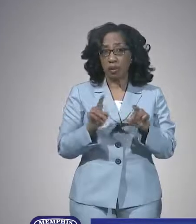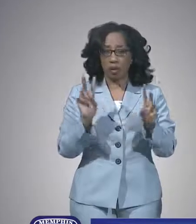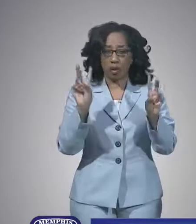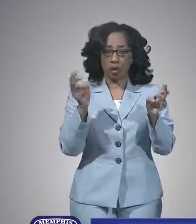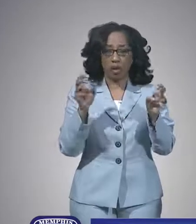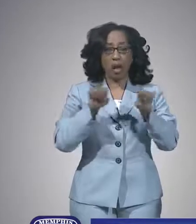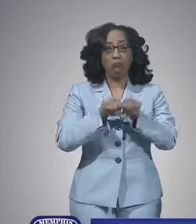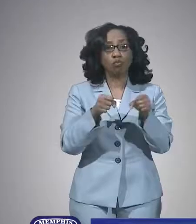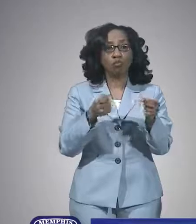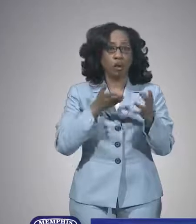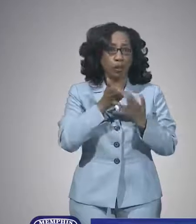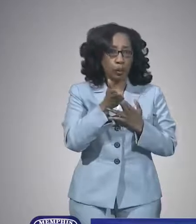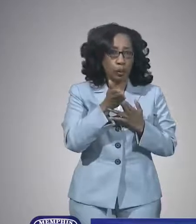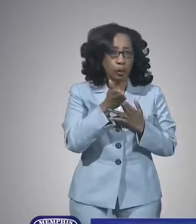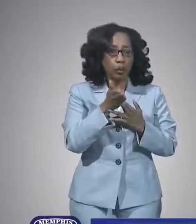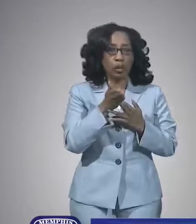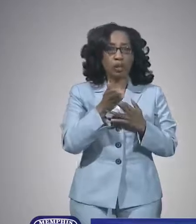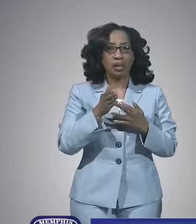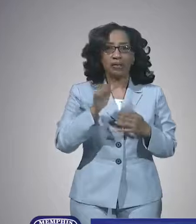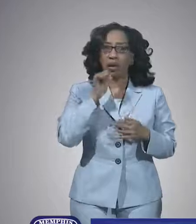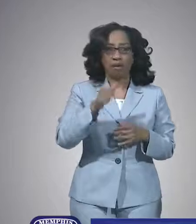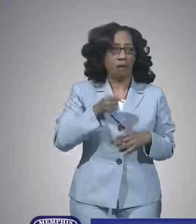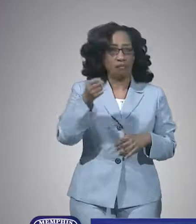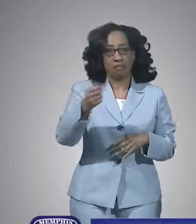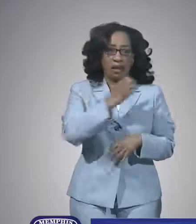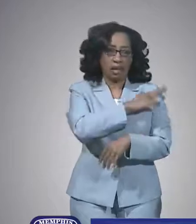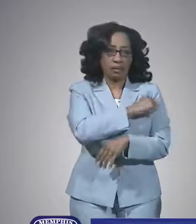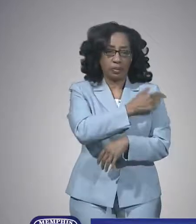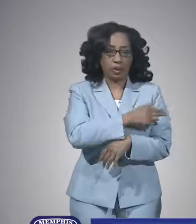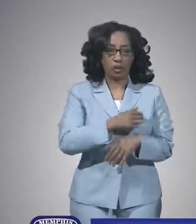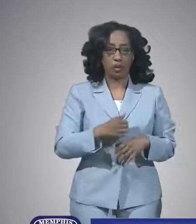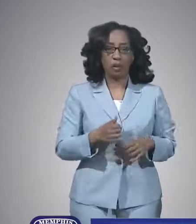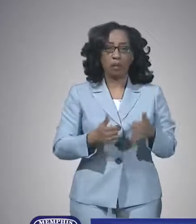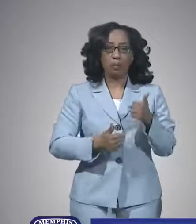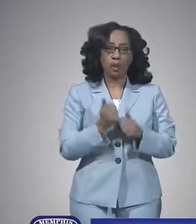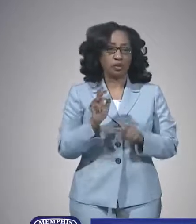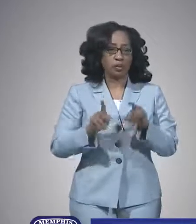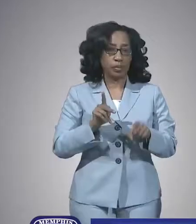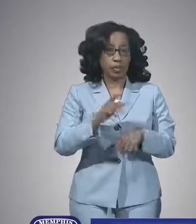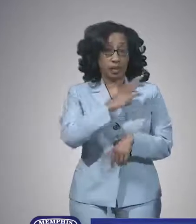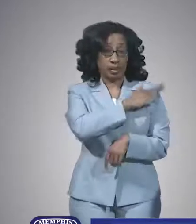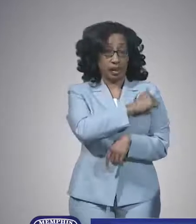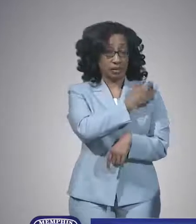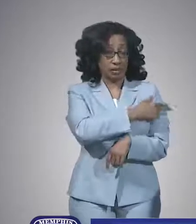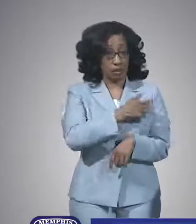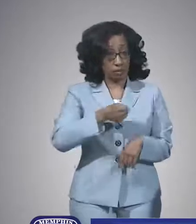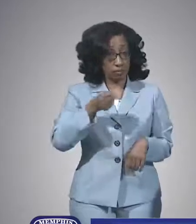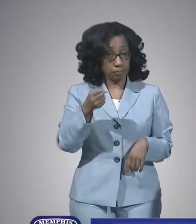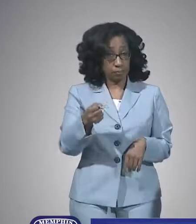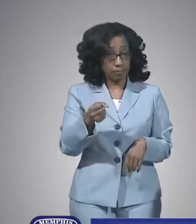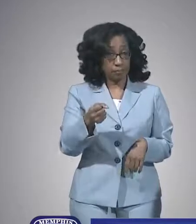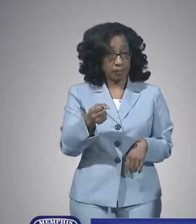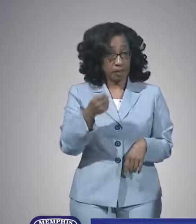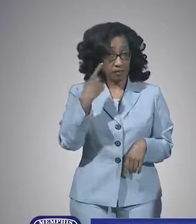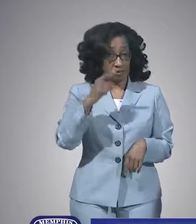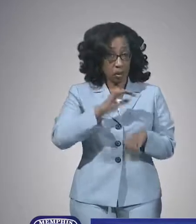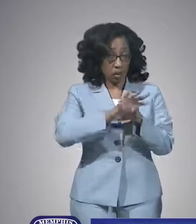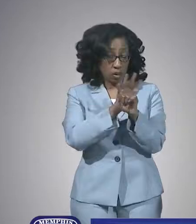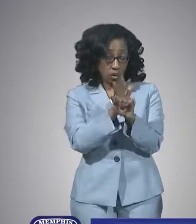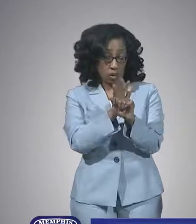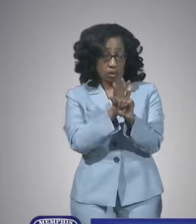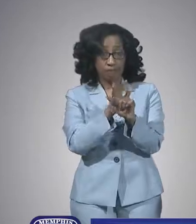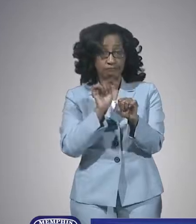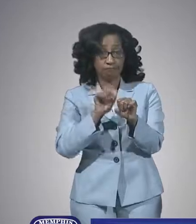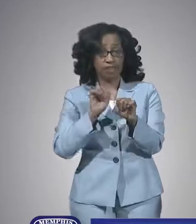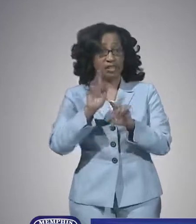not hospitalized. We have heard from hospitals that said that the majority of people that they are still hospitalizing for COVID-19 are